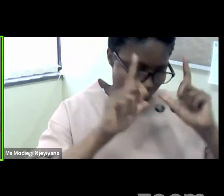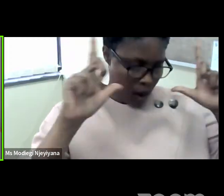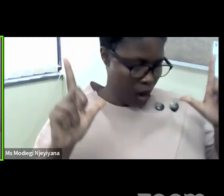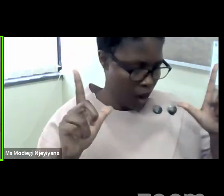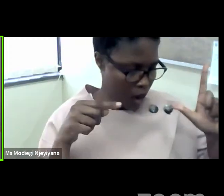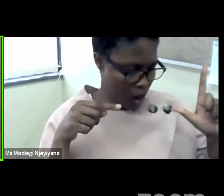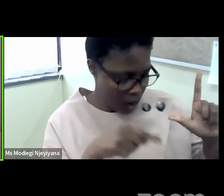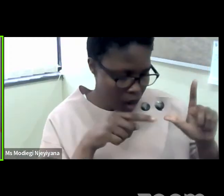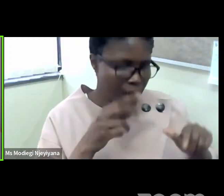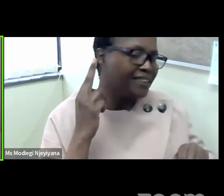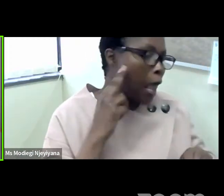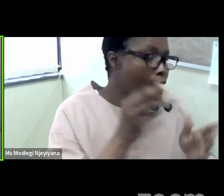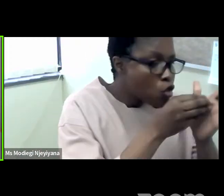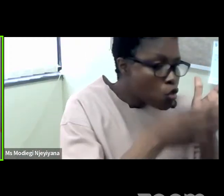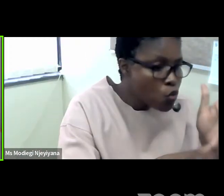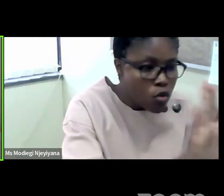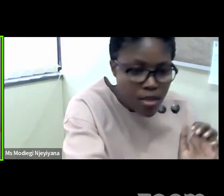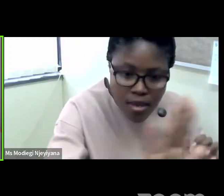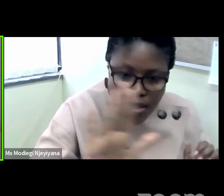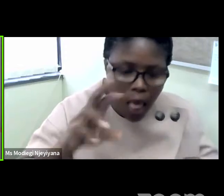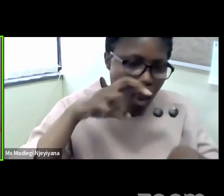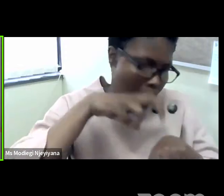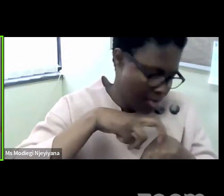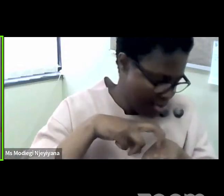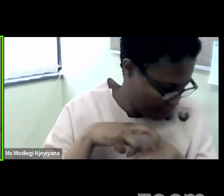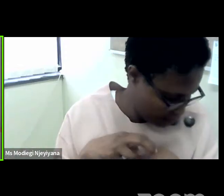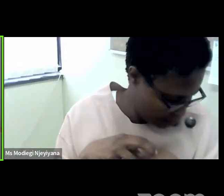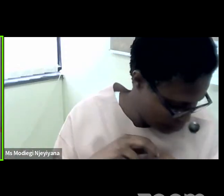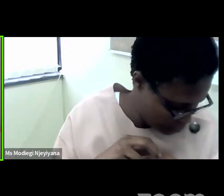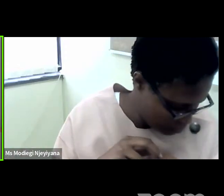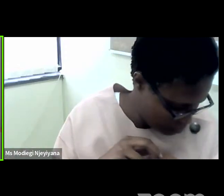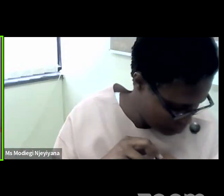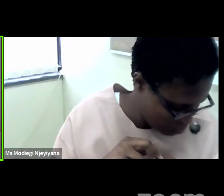and some of them need other support.